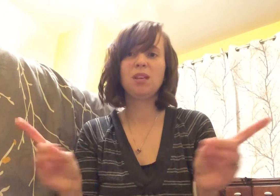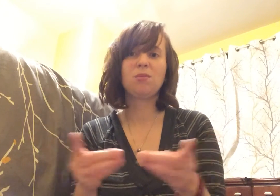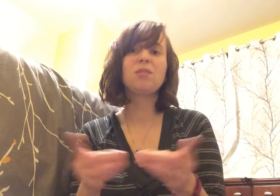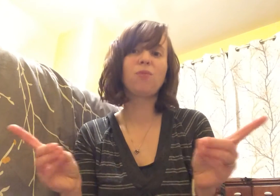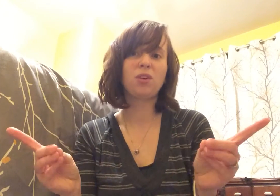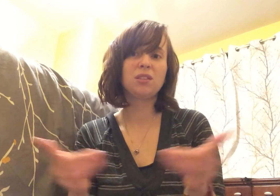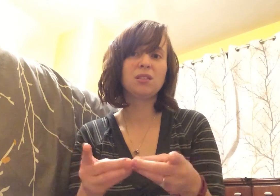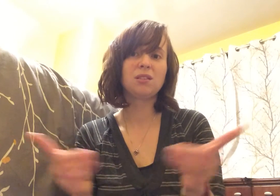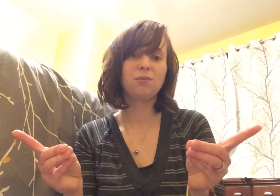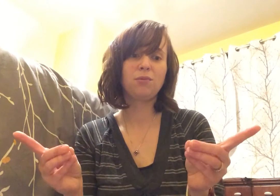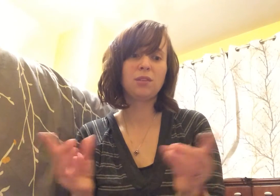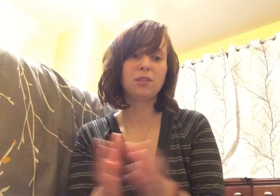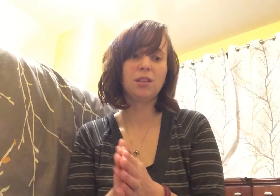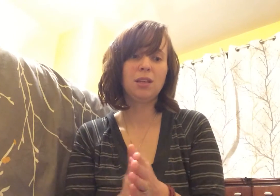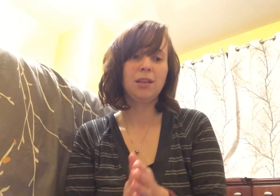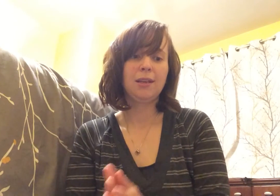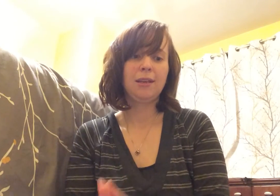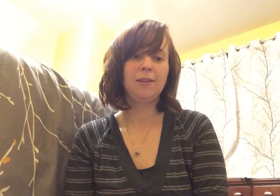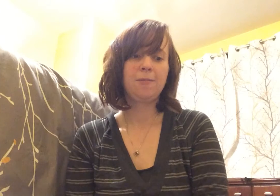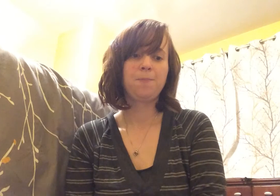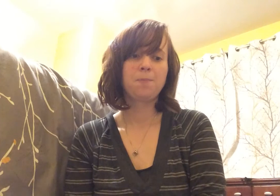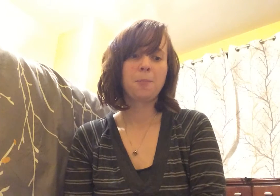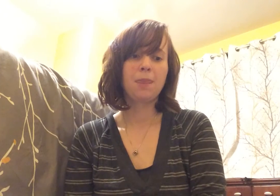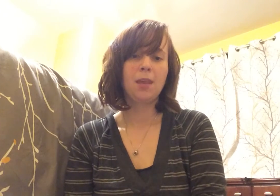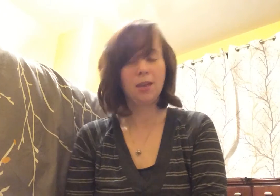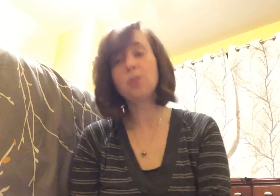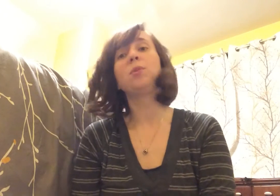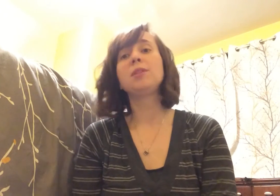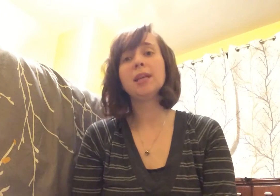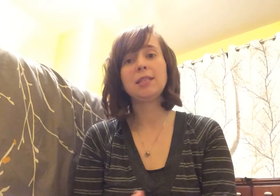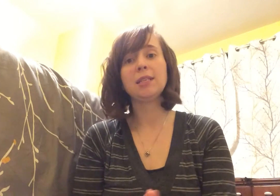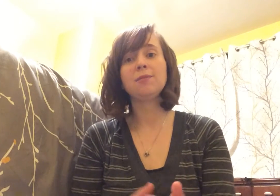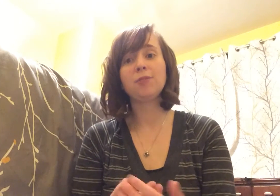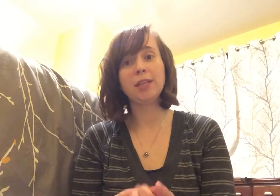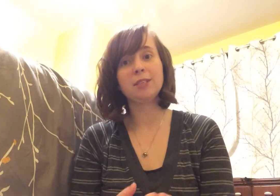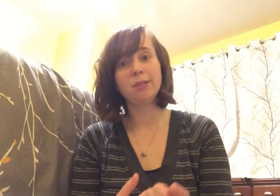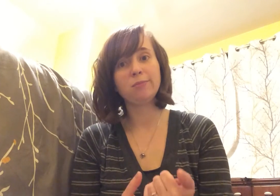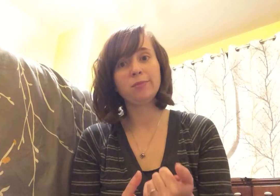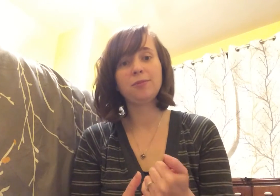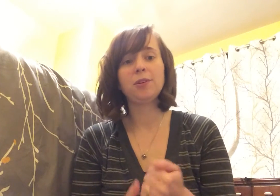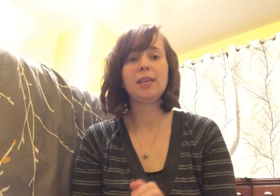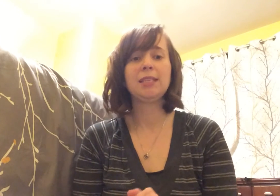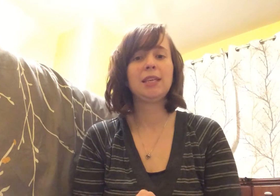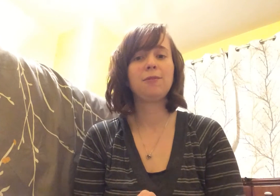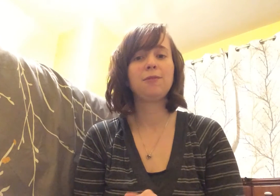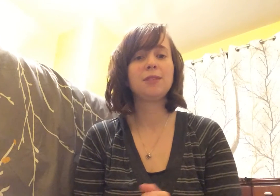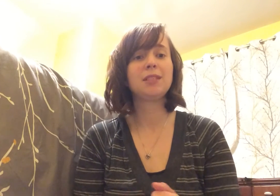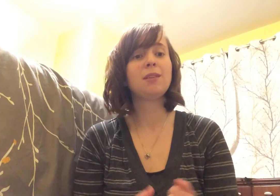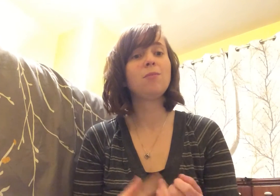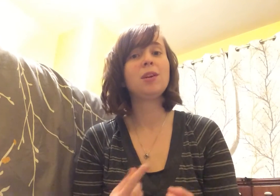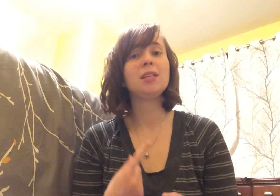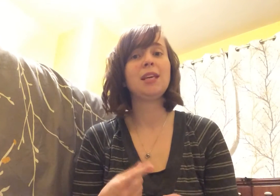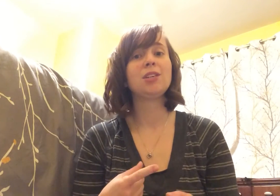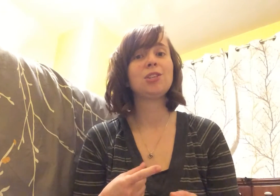or divorced. Divorced. Another word that I did forget to mention before is if someone is